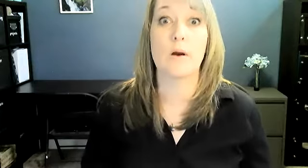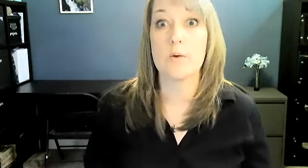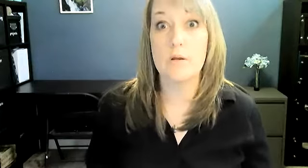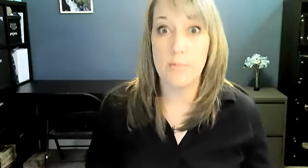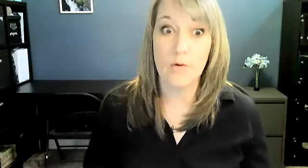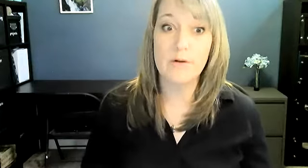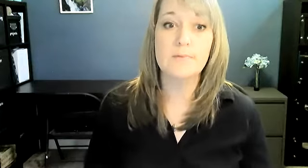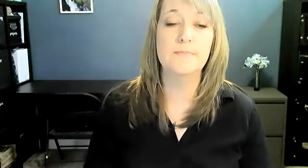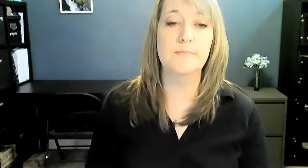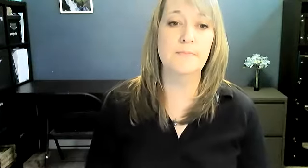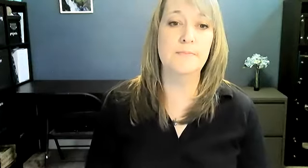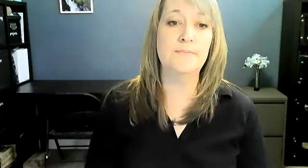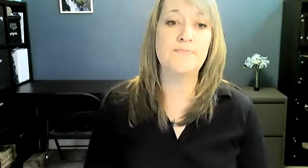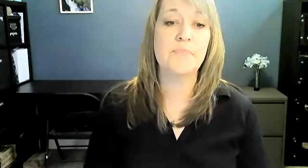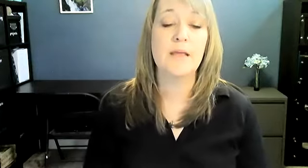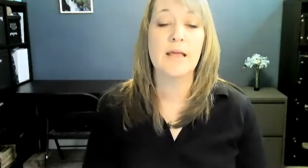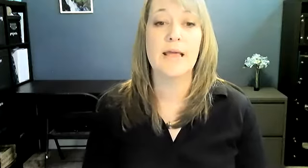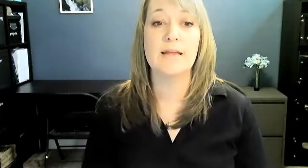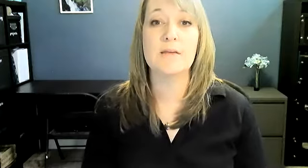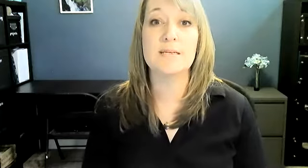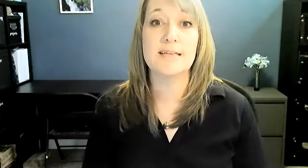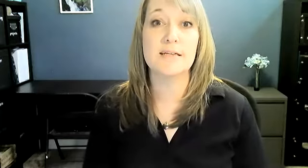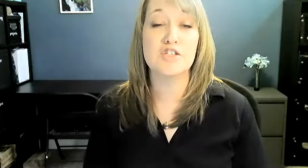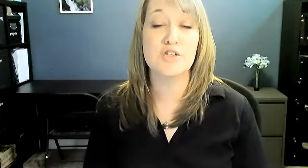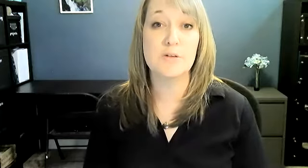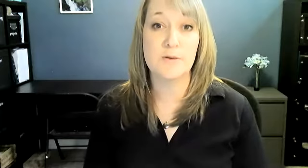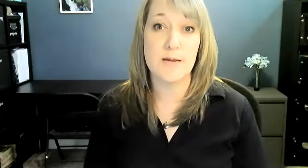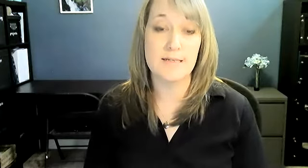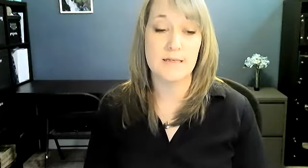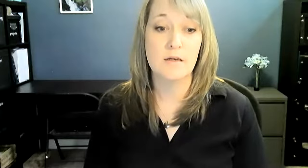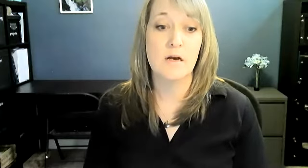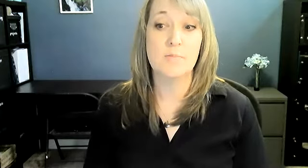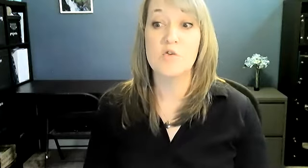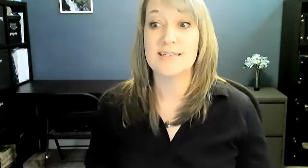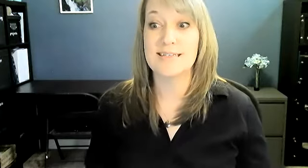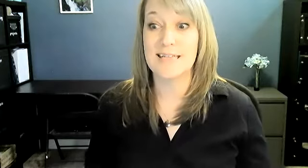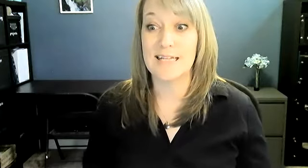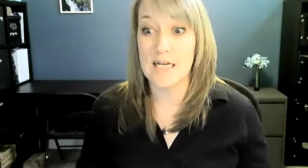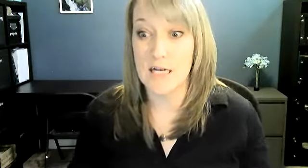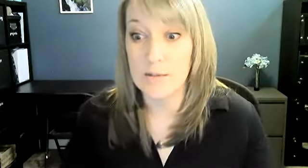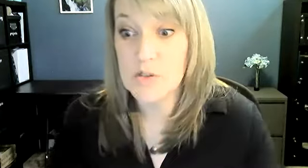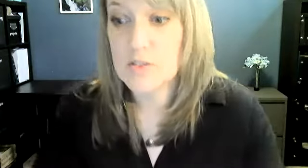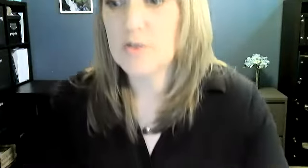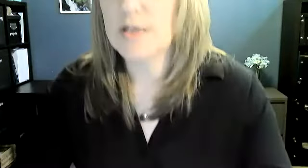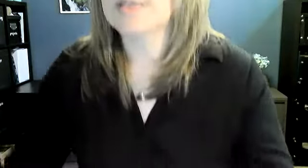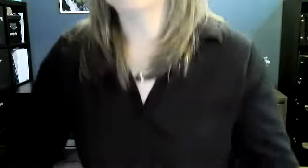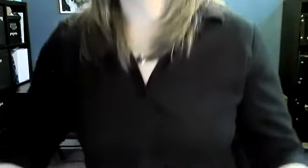were you born? And it can be signed two different ways. I'm going to stand up just so you can see it